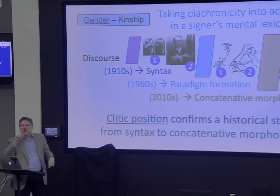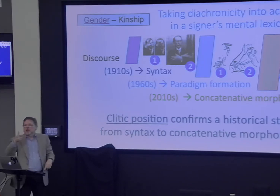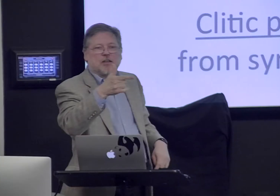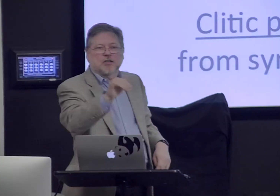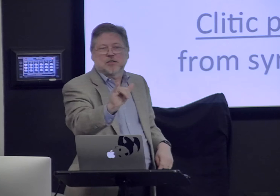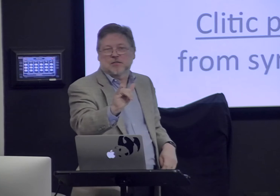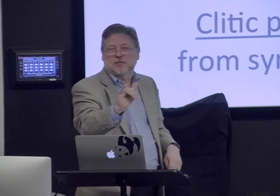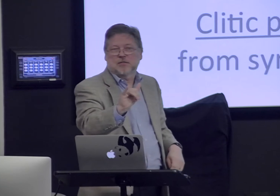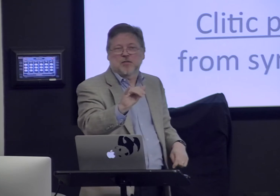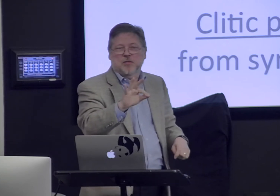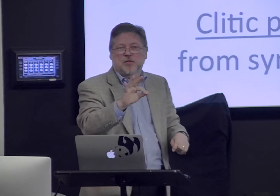concatenative.